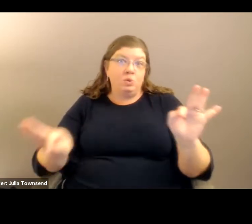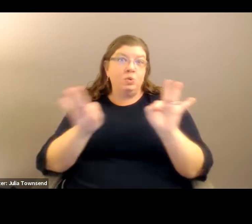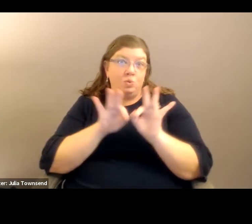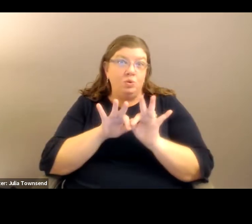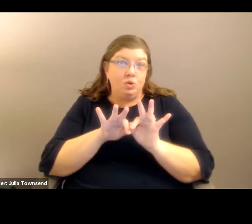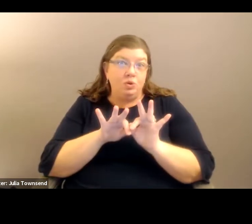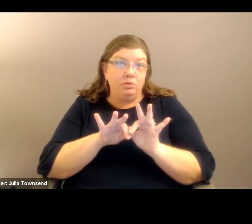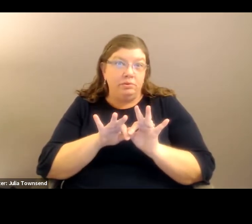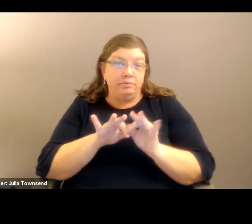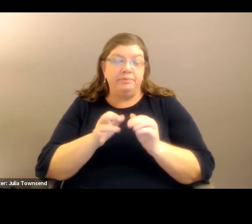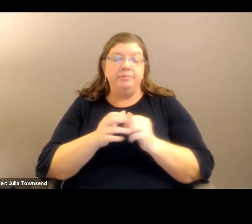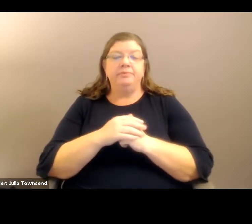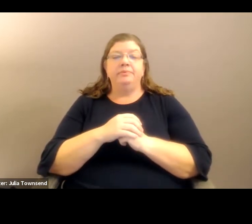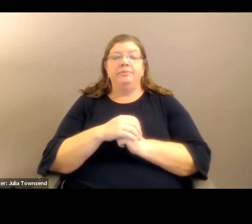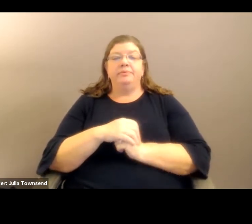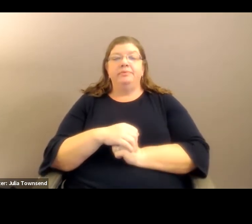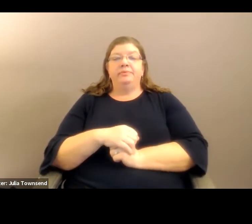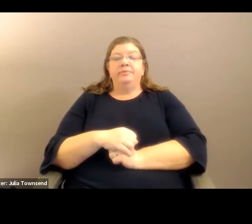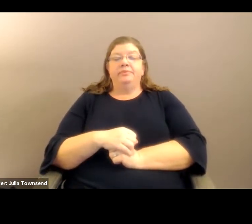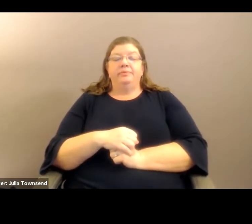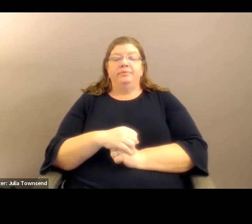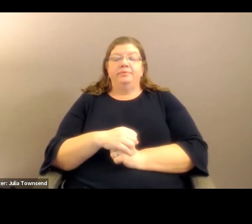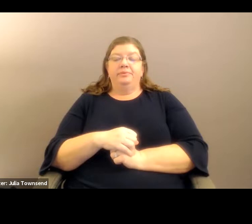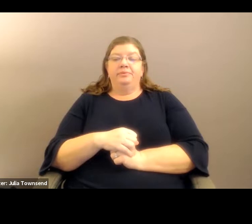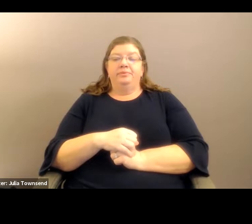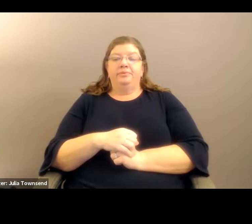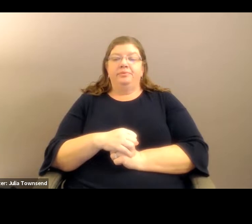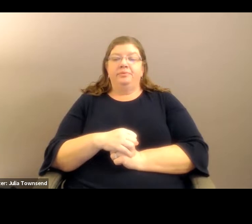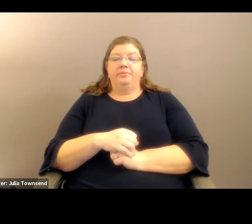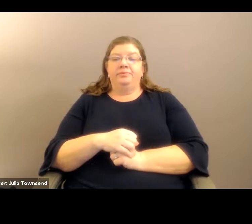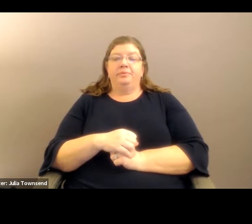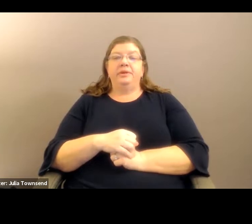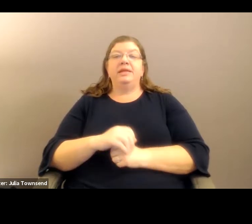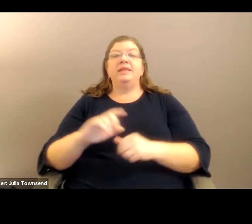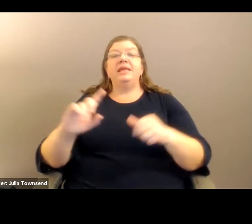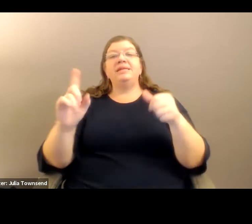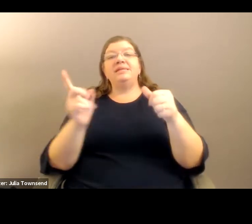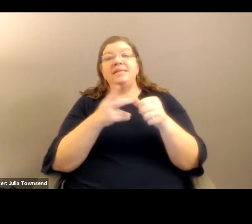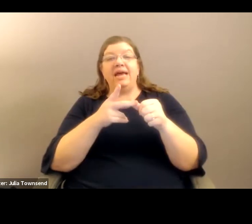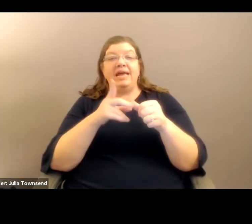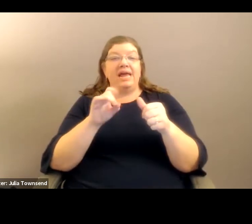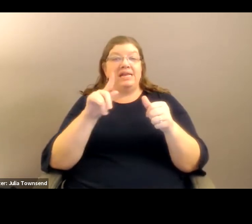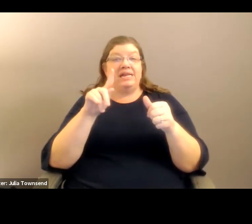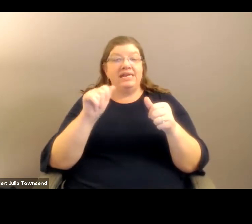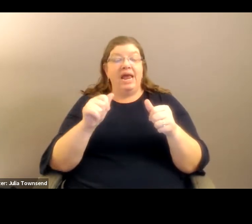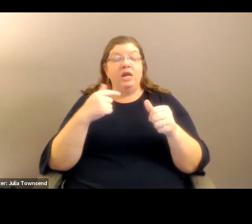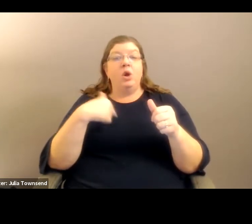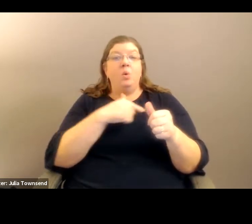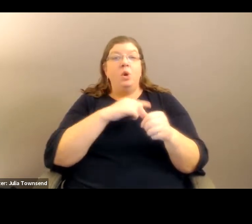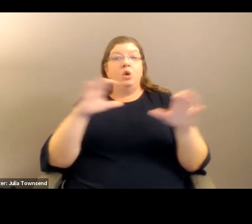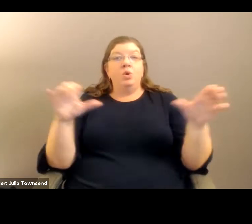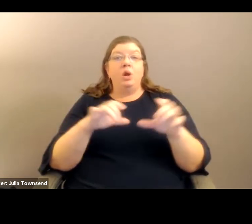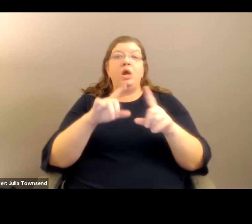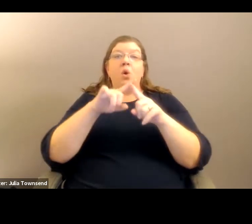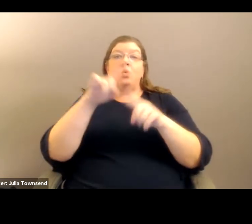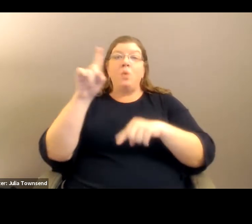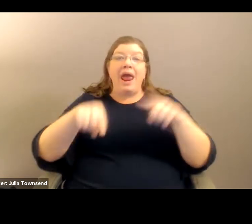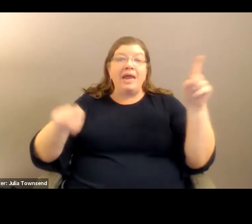as we track this. The second data that you should be aware of is that we're doing randomized